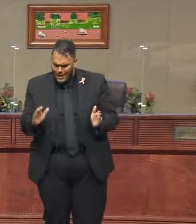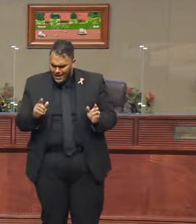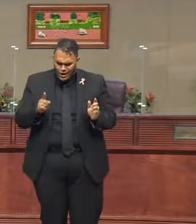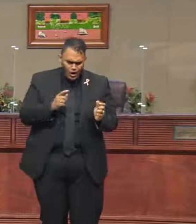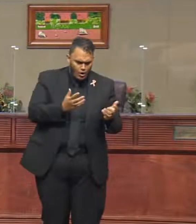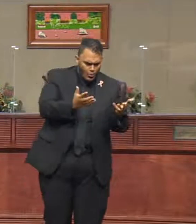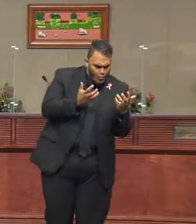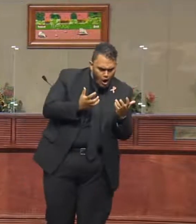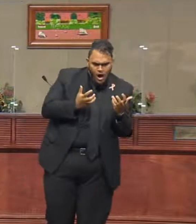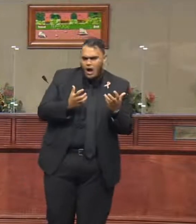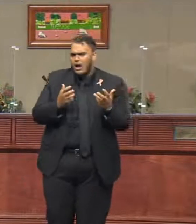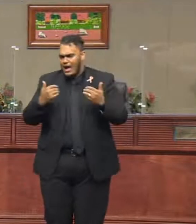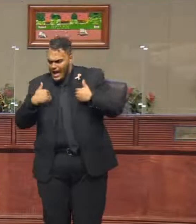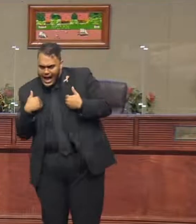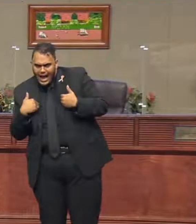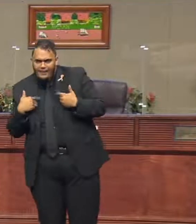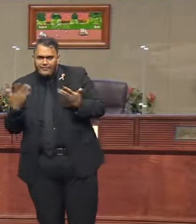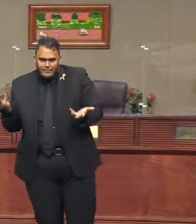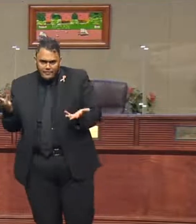So we have,